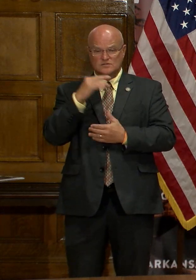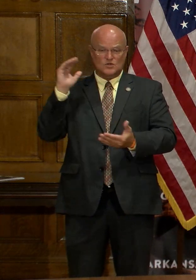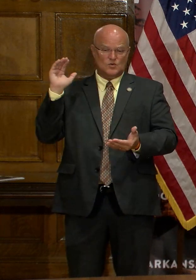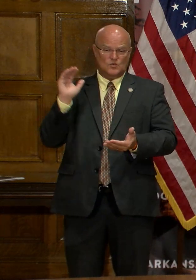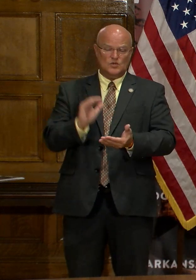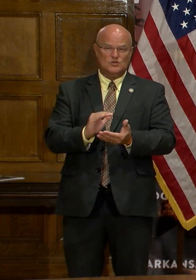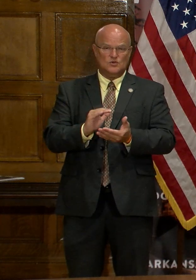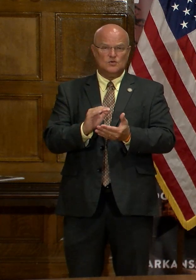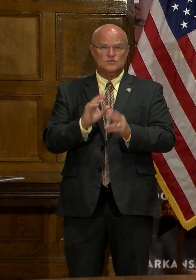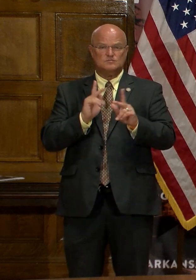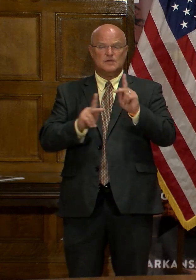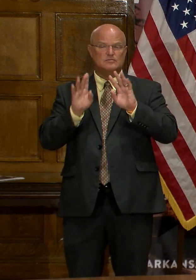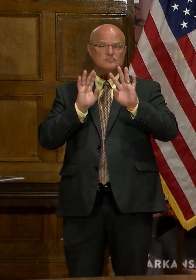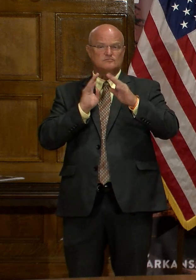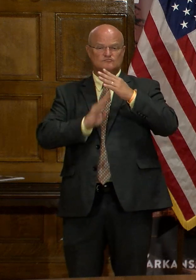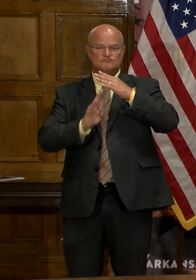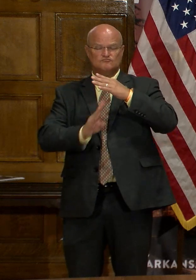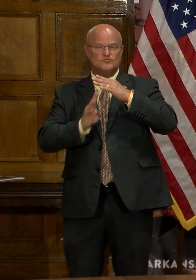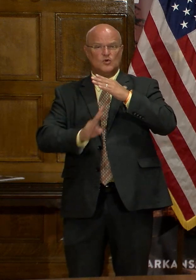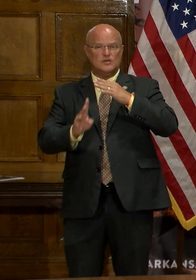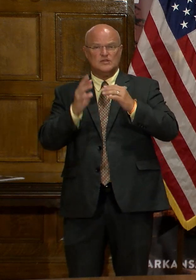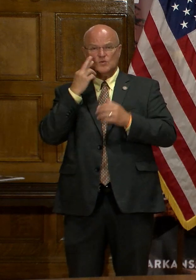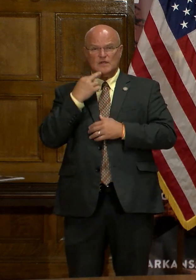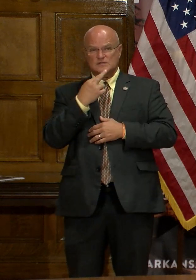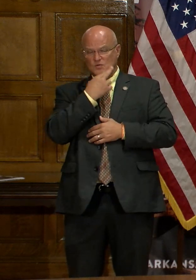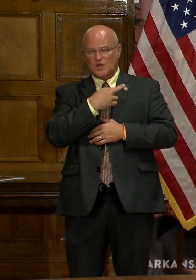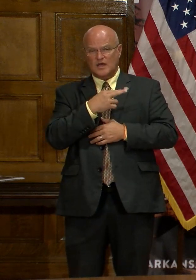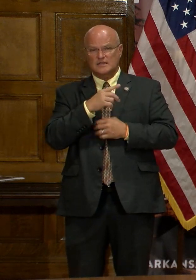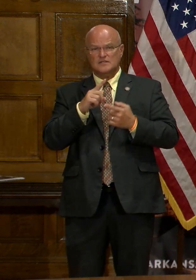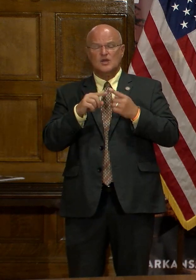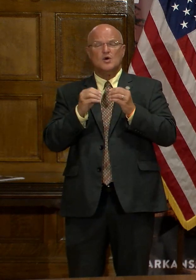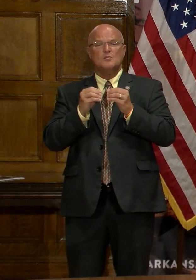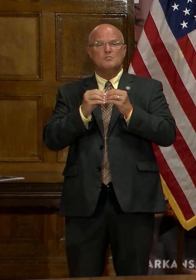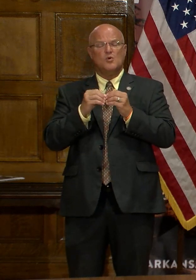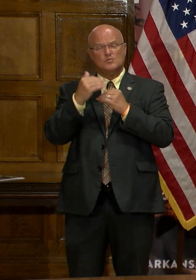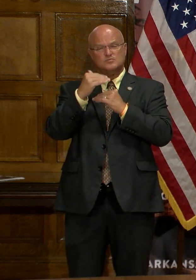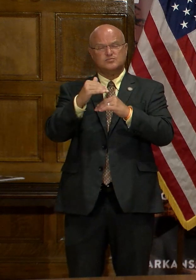reduce their occupancy rate, to put more